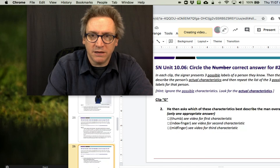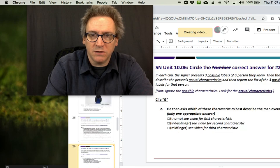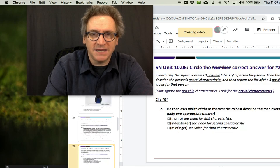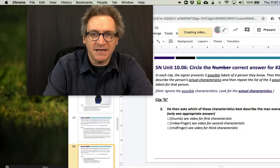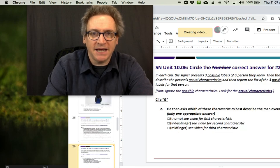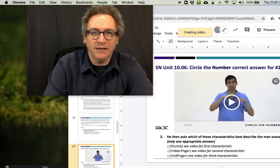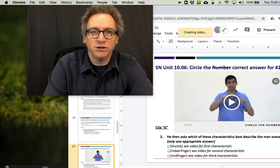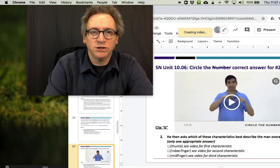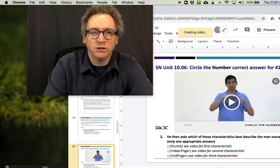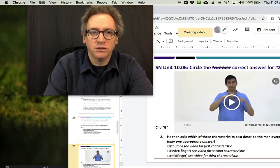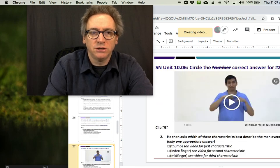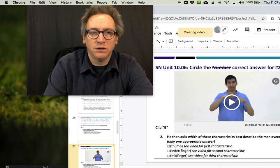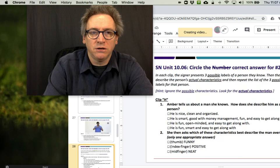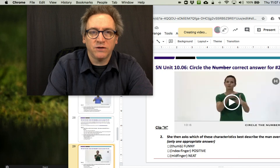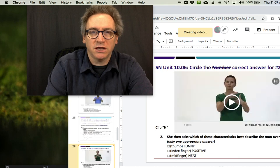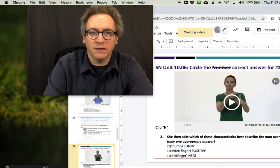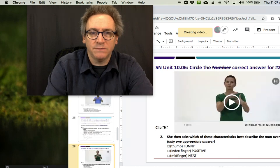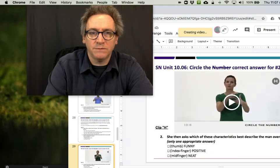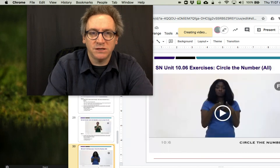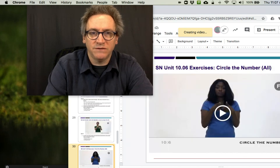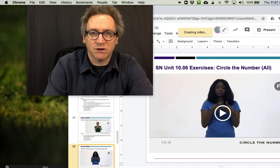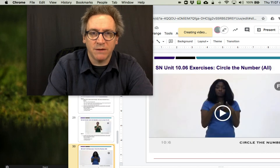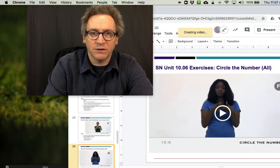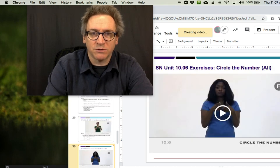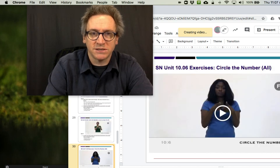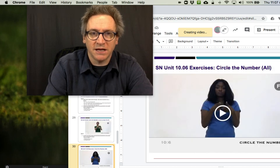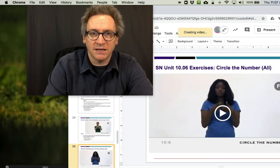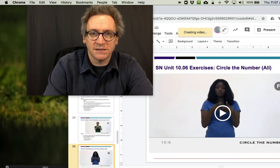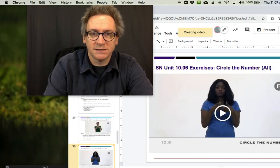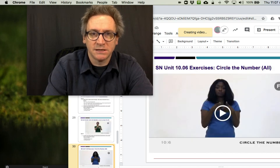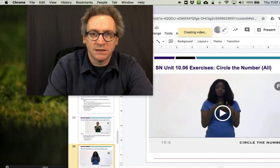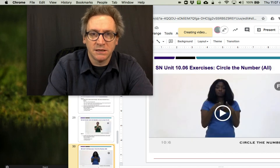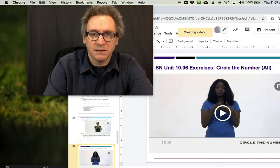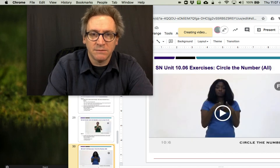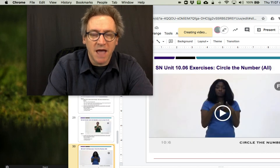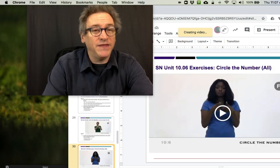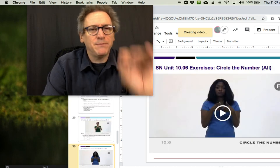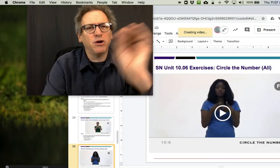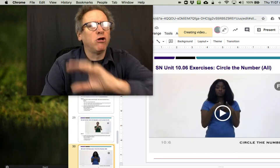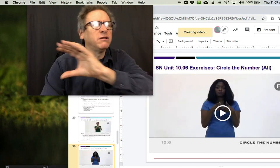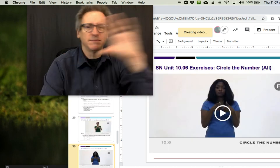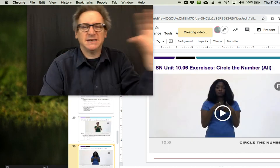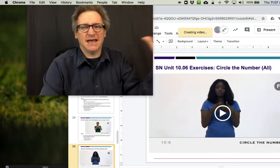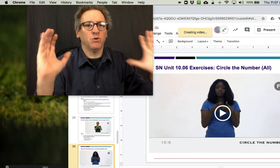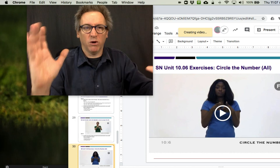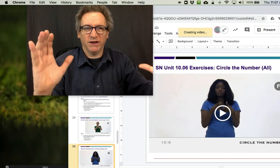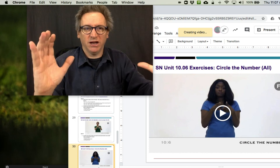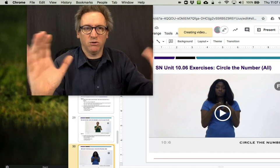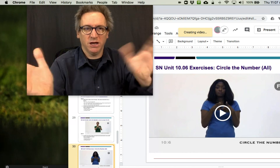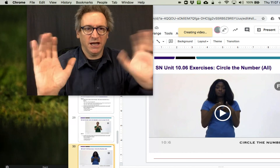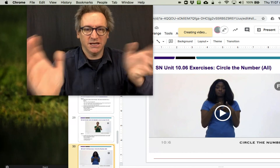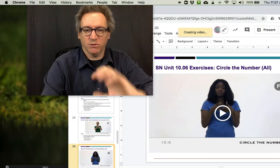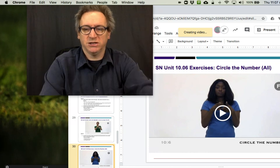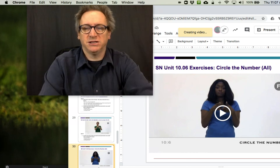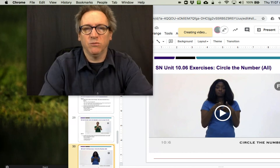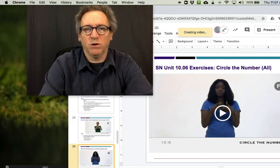it goes up to H for the clips of describing the personalities. And then I put all of them together in one video in